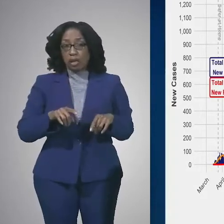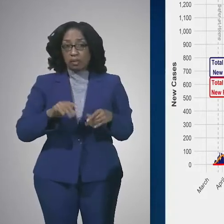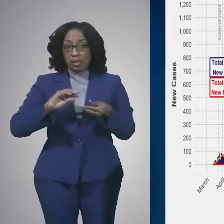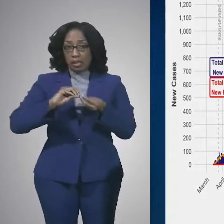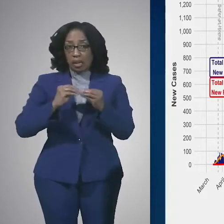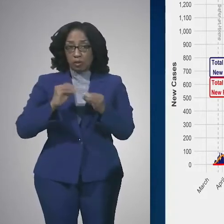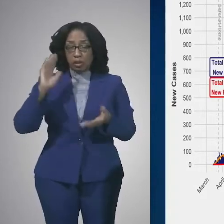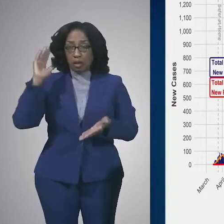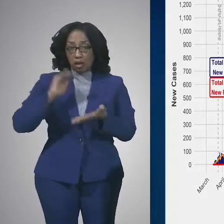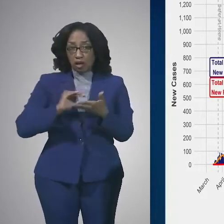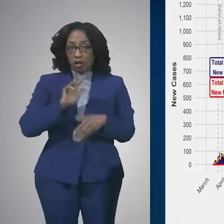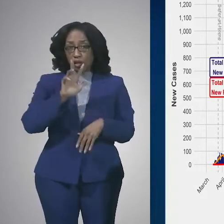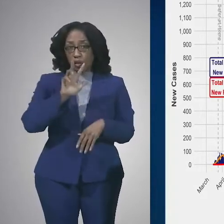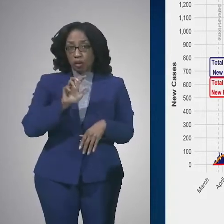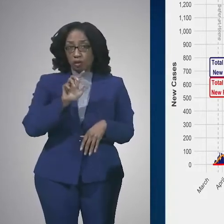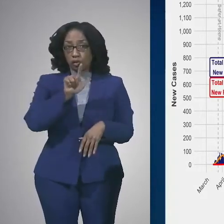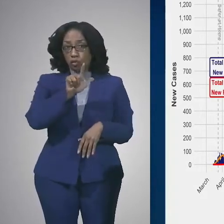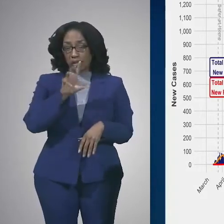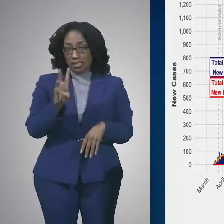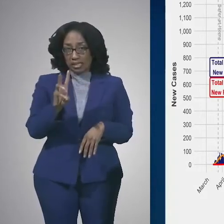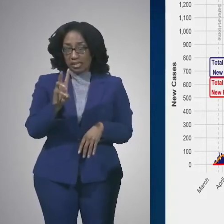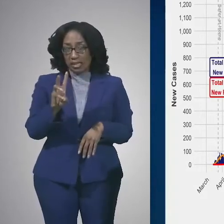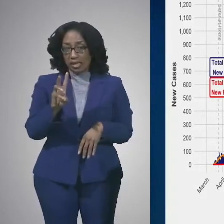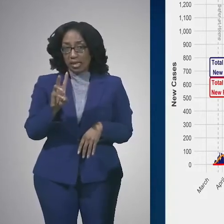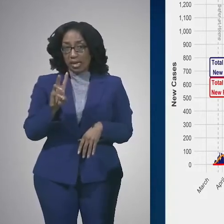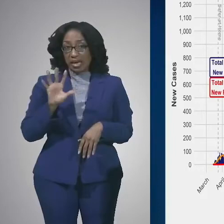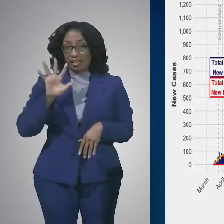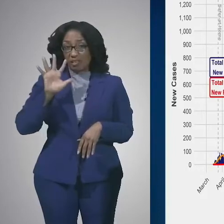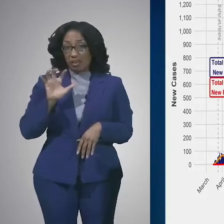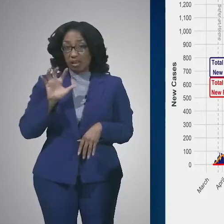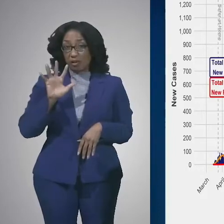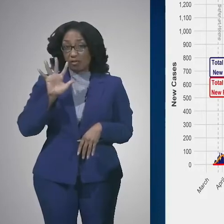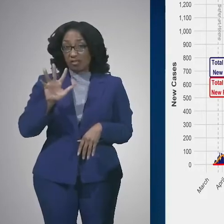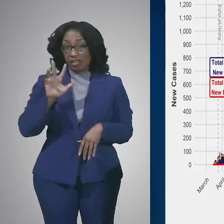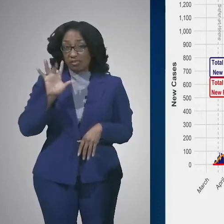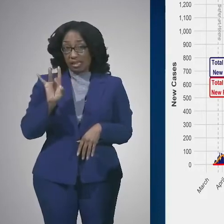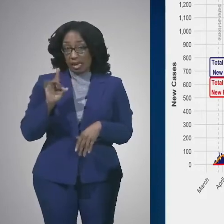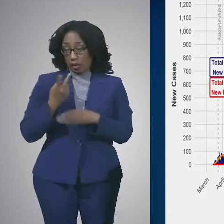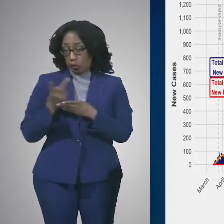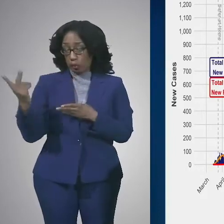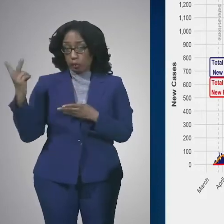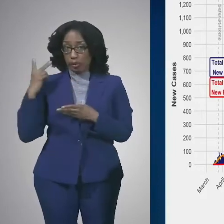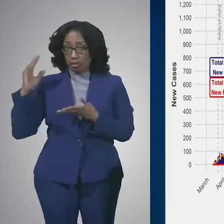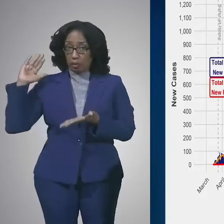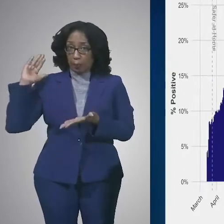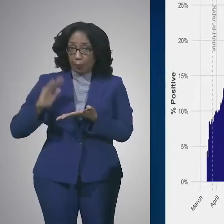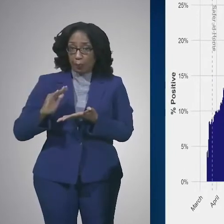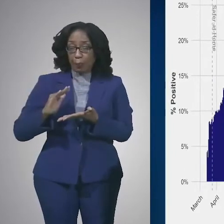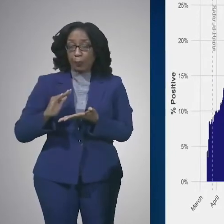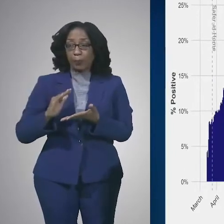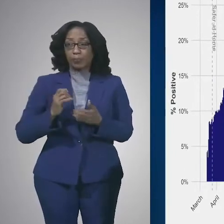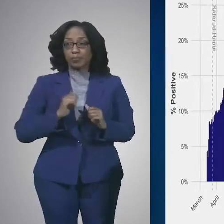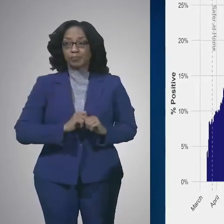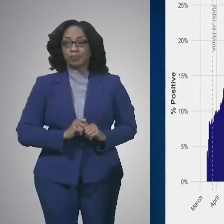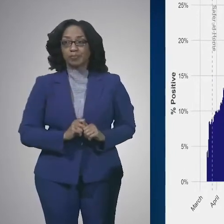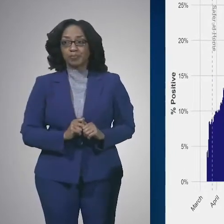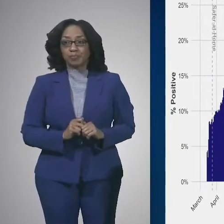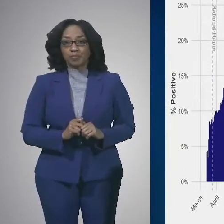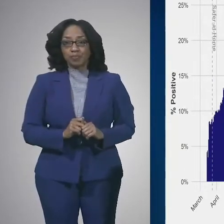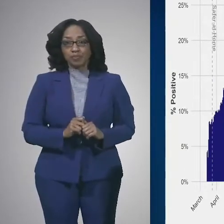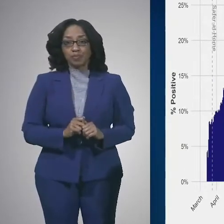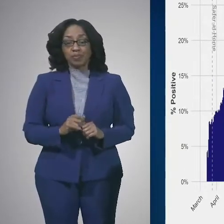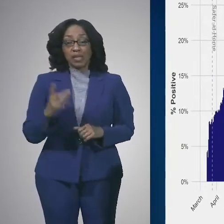from 326 last week and 558 2 weeks ago. Next slide.